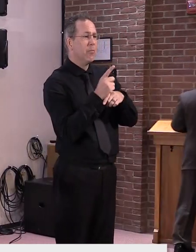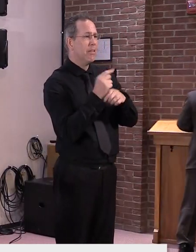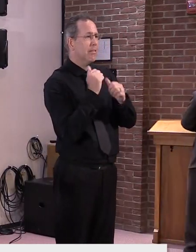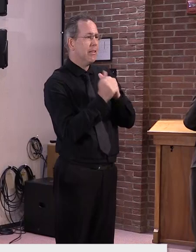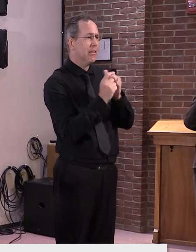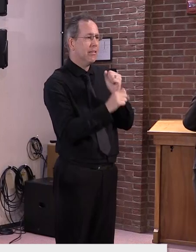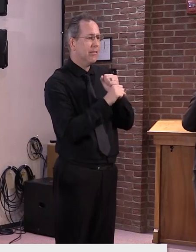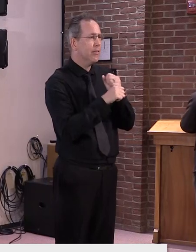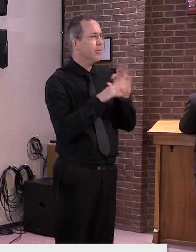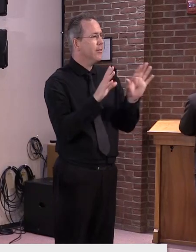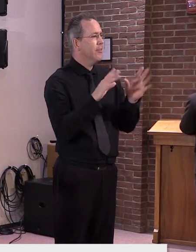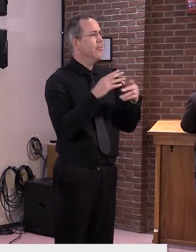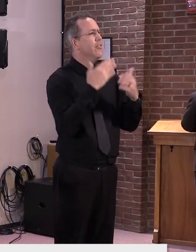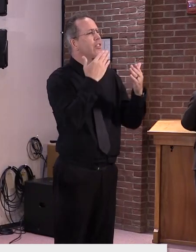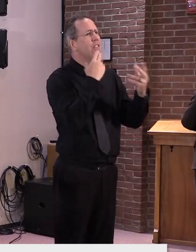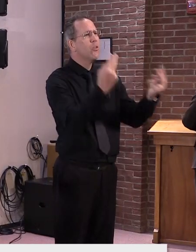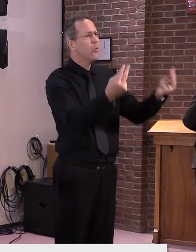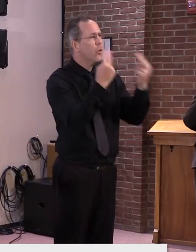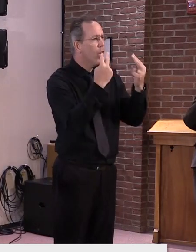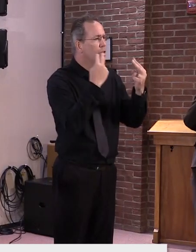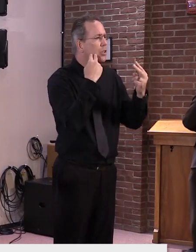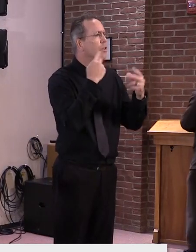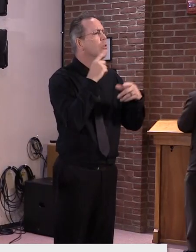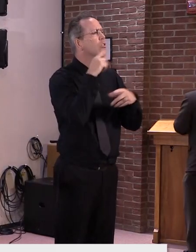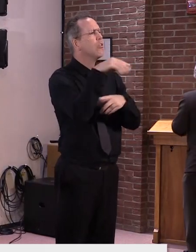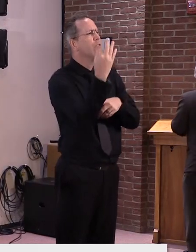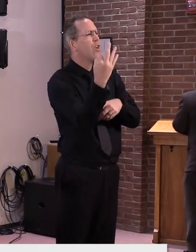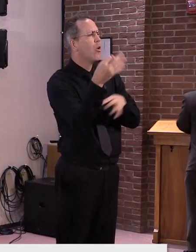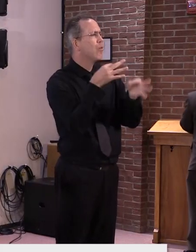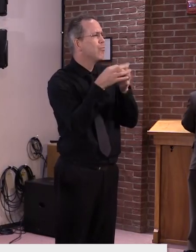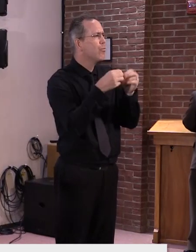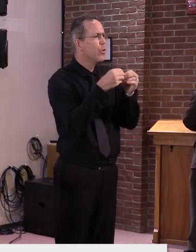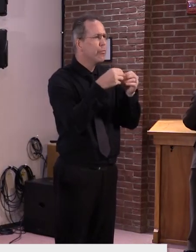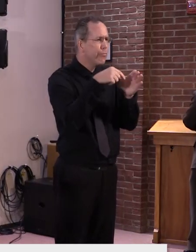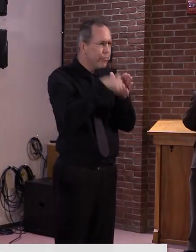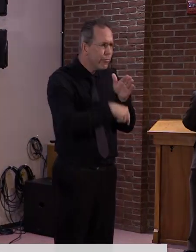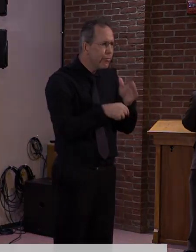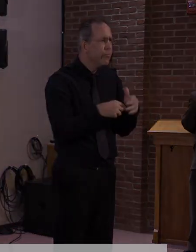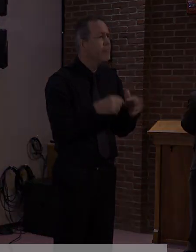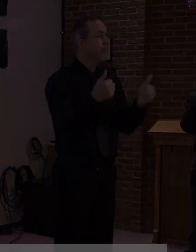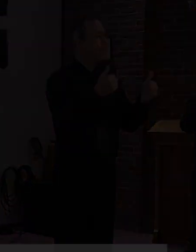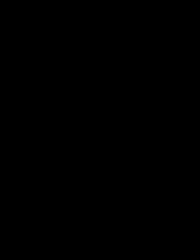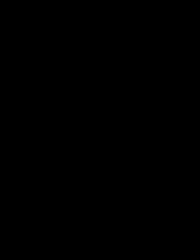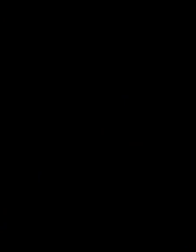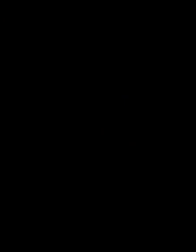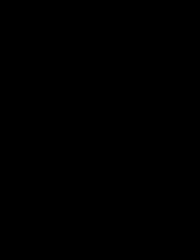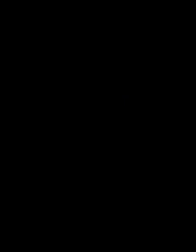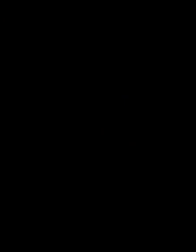and we'll be back on Friday for our modeling. Thanks again.